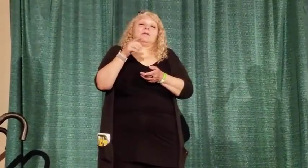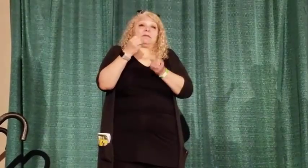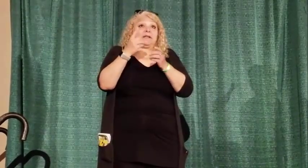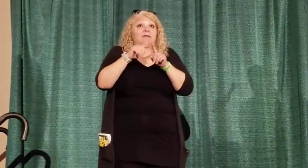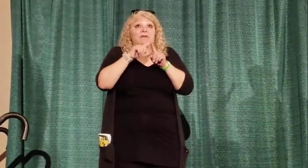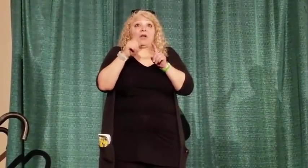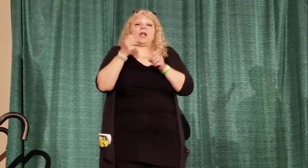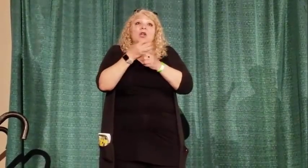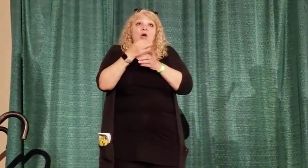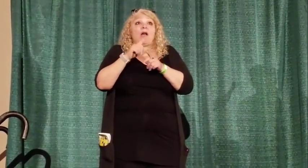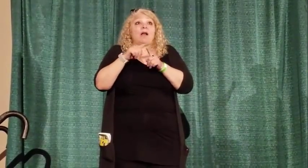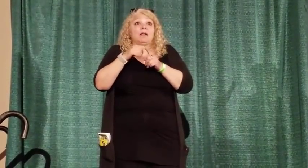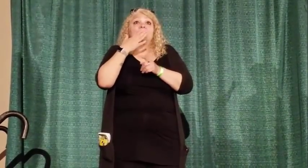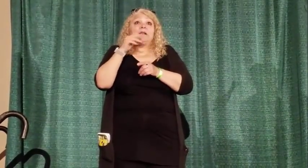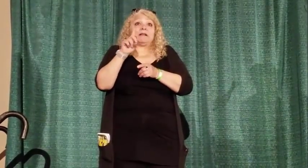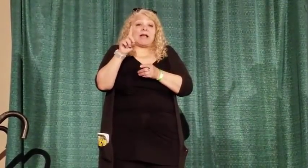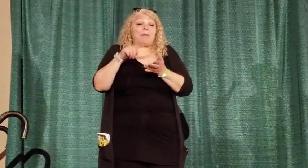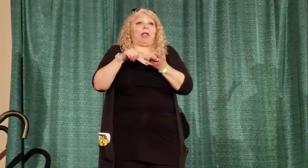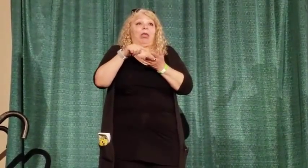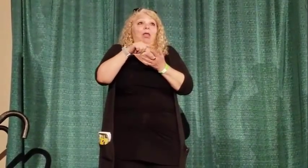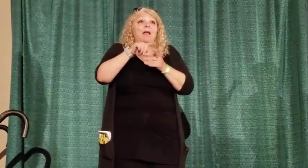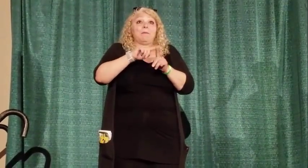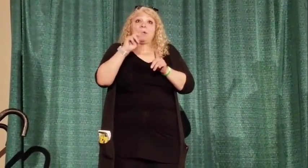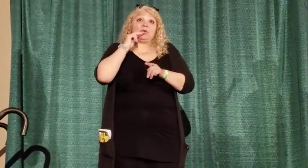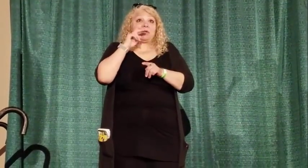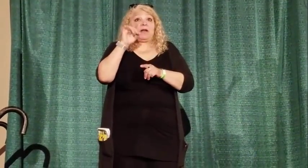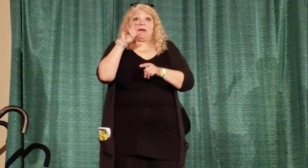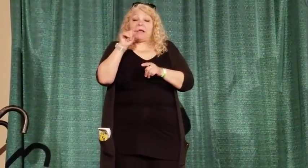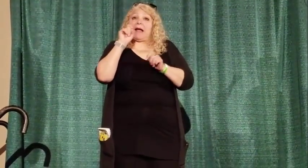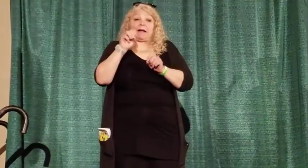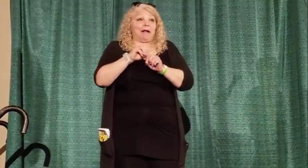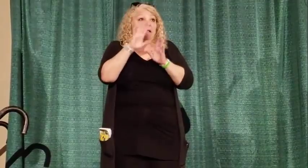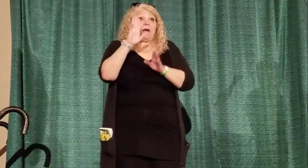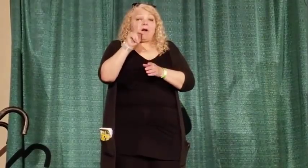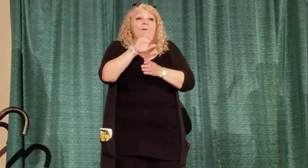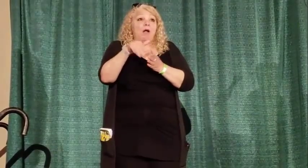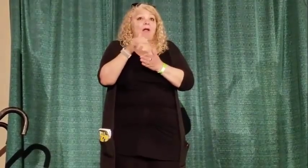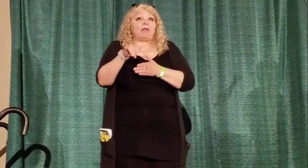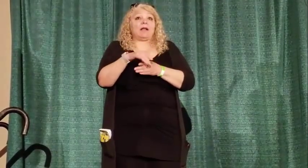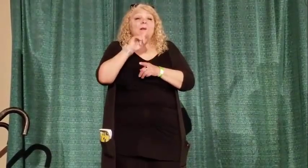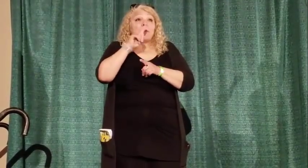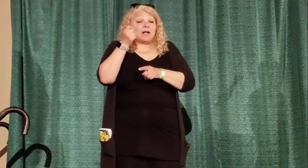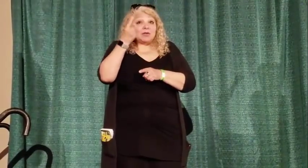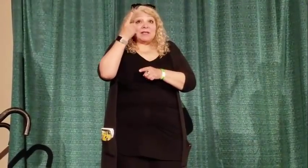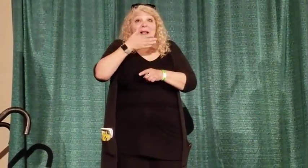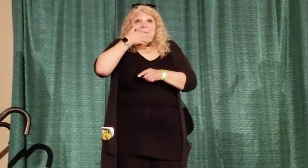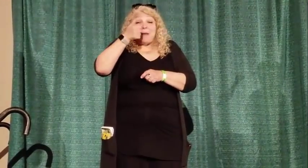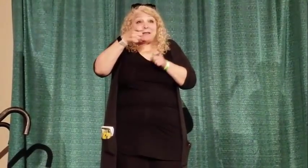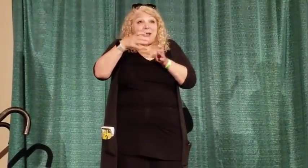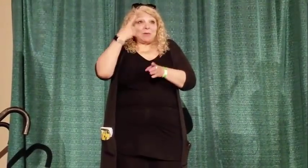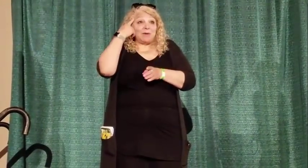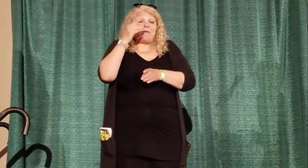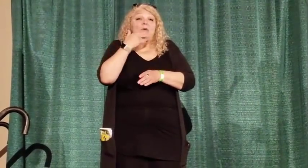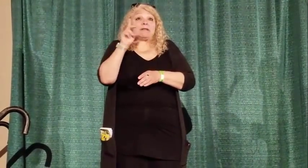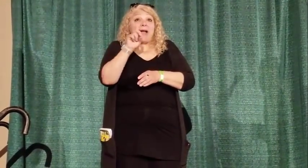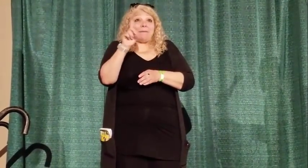increase risk of breast cancer. You're not getting something for nothing. The best medical management for diabetes, for cholesterol, for blood